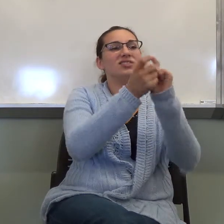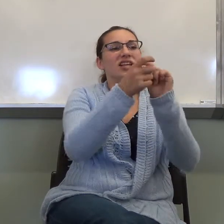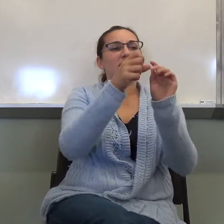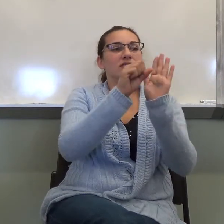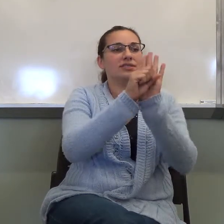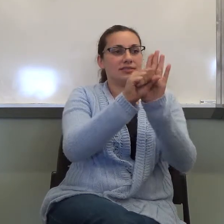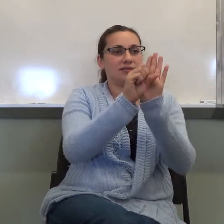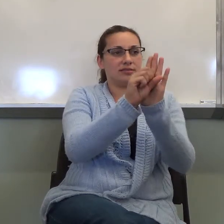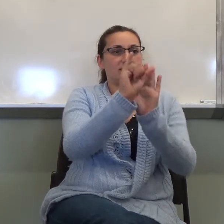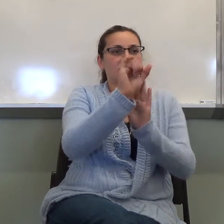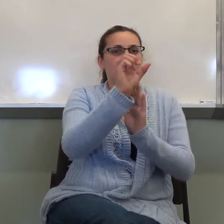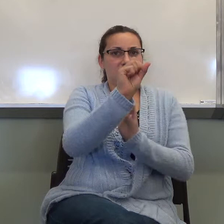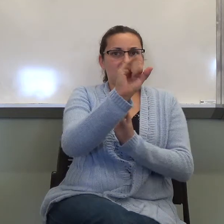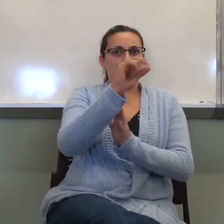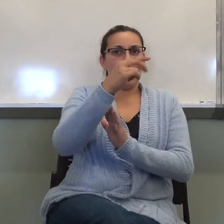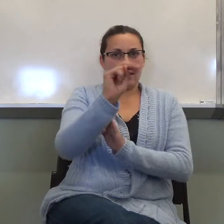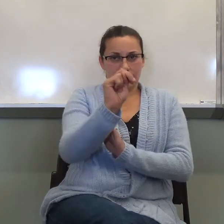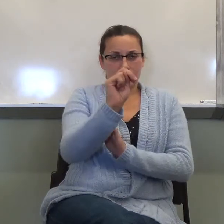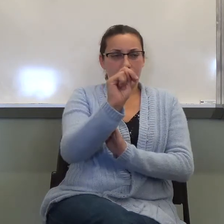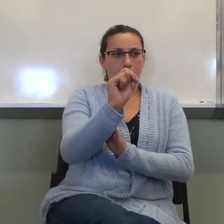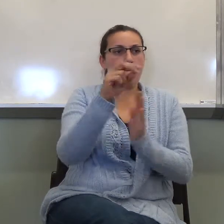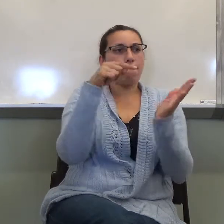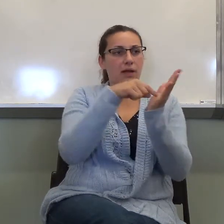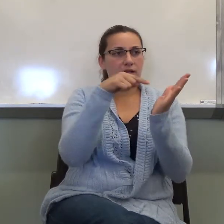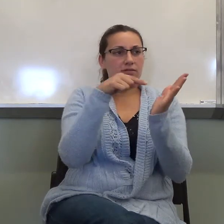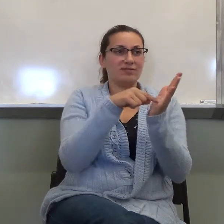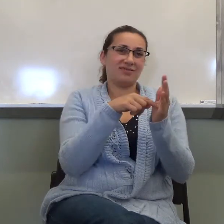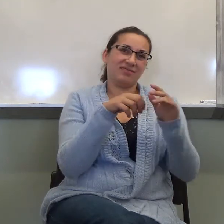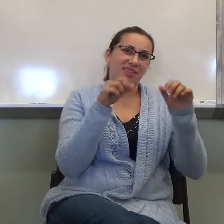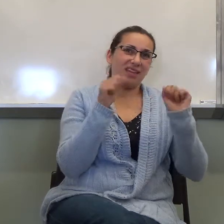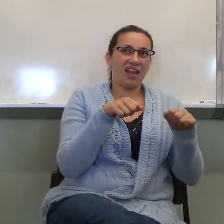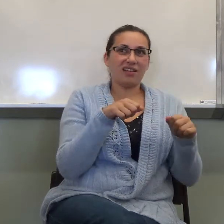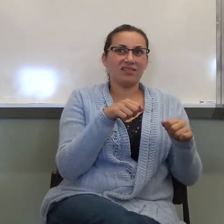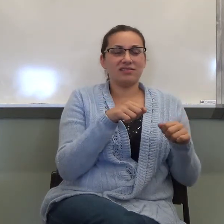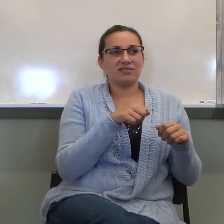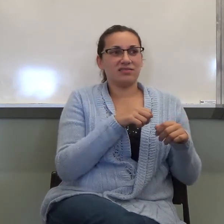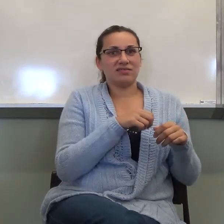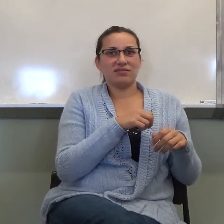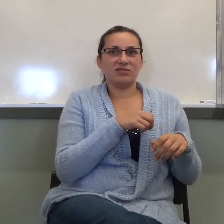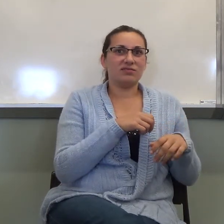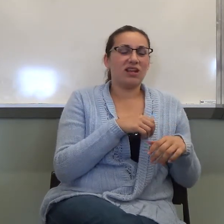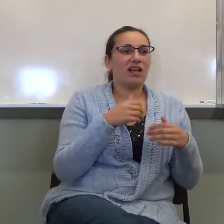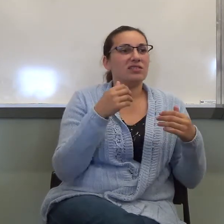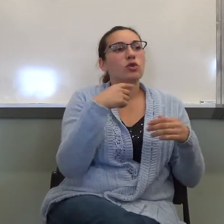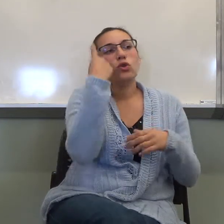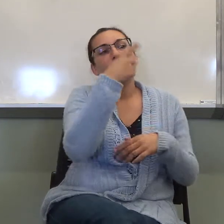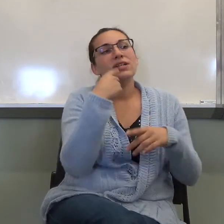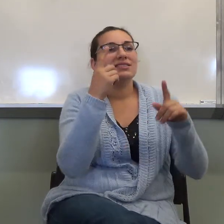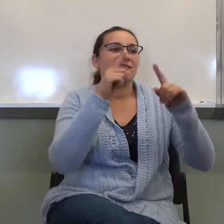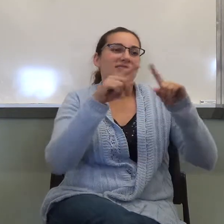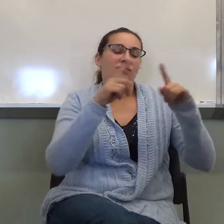And a change sign button, unfortunately, can take many, many different forms. You could